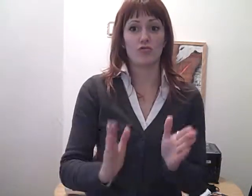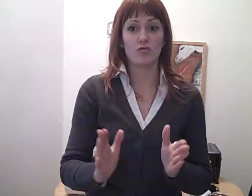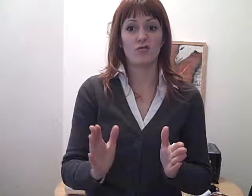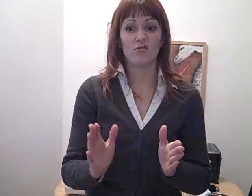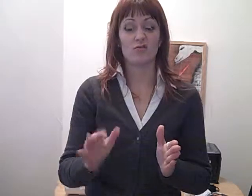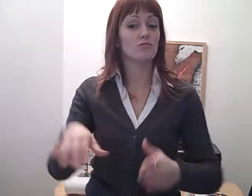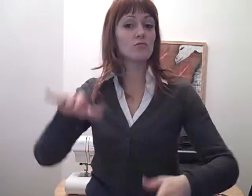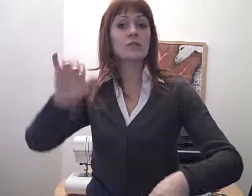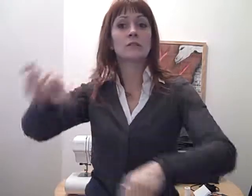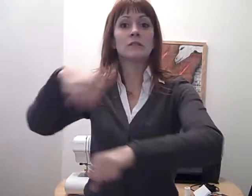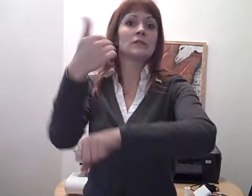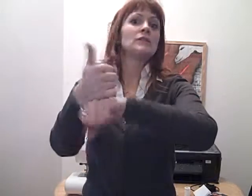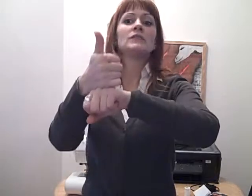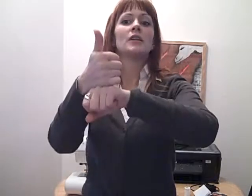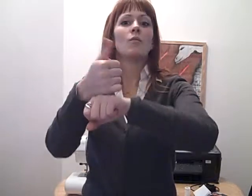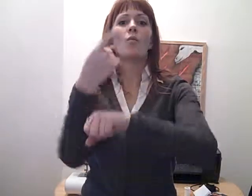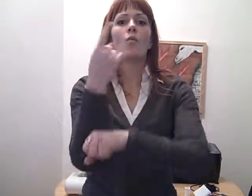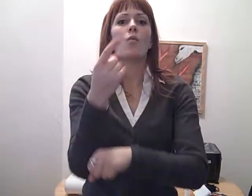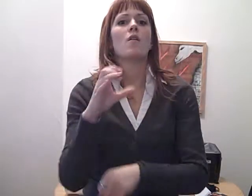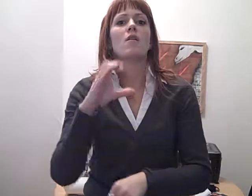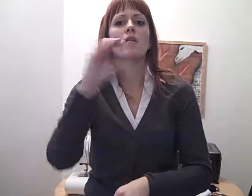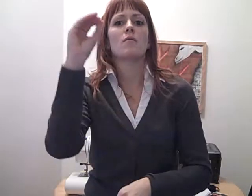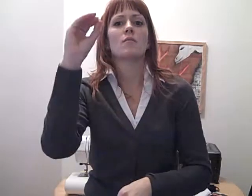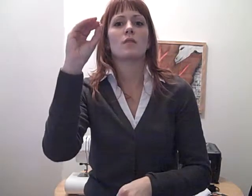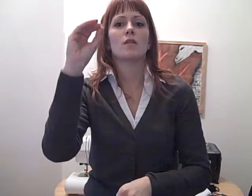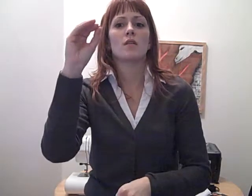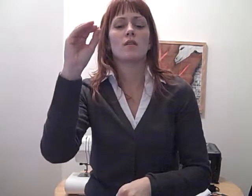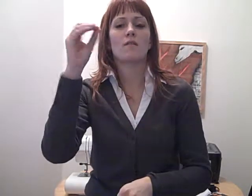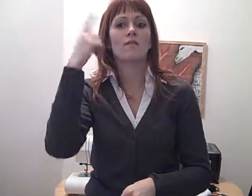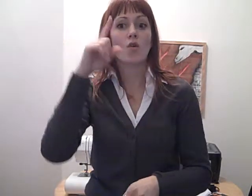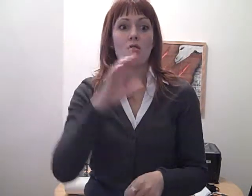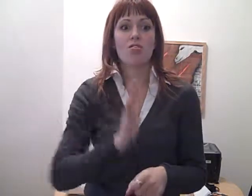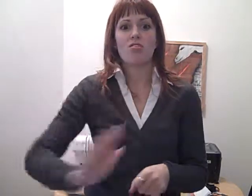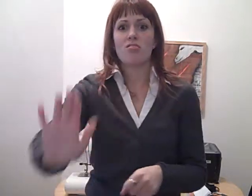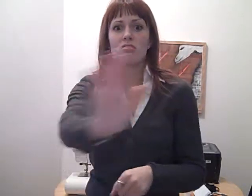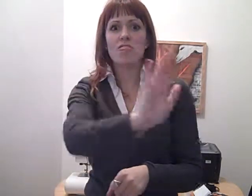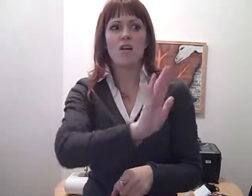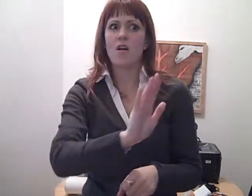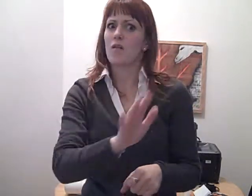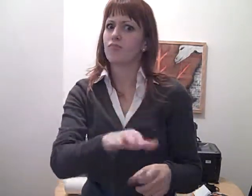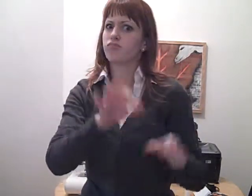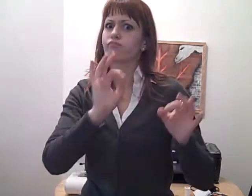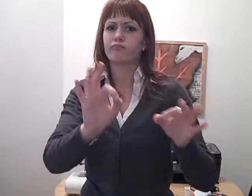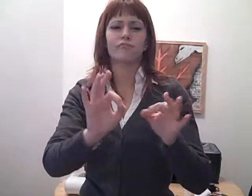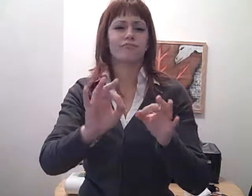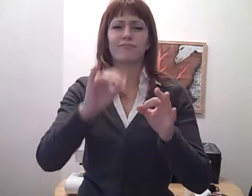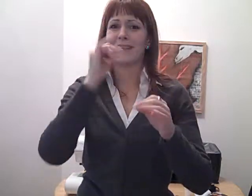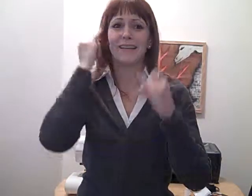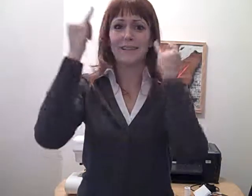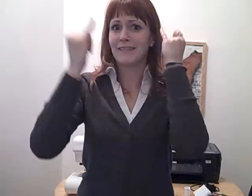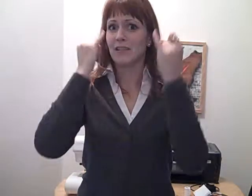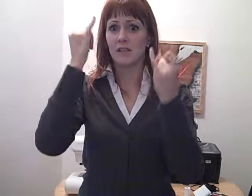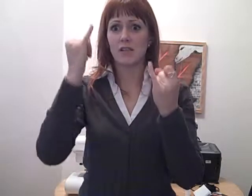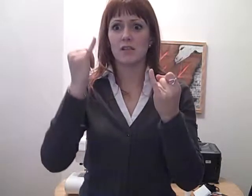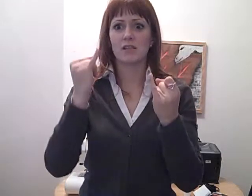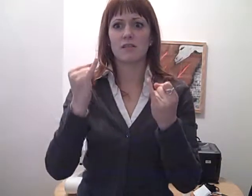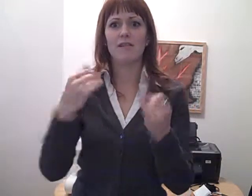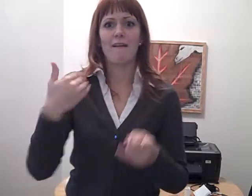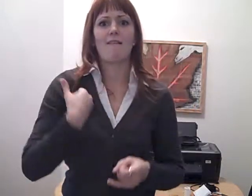ideas. 6.5 years later, 180 researchers, they have some amazing developments in the lab. I will show you